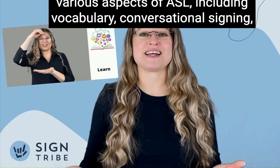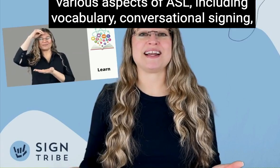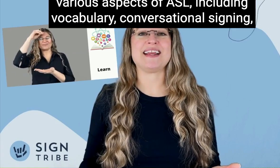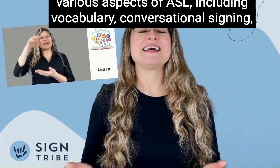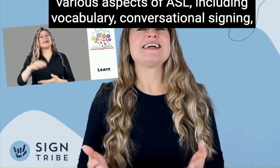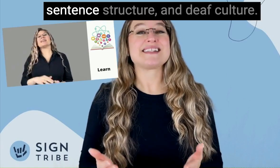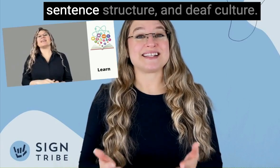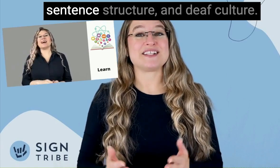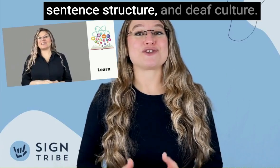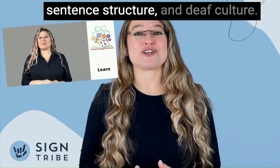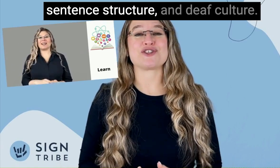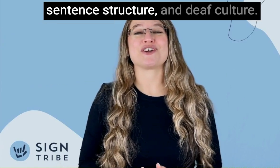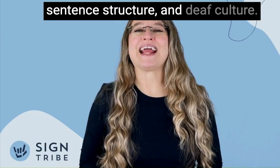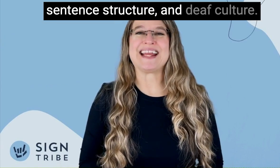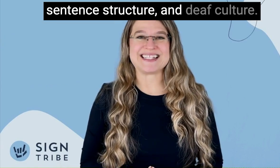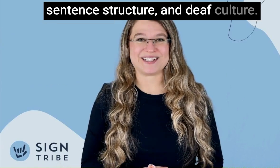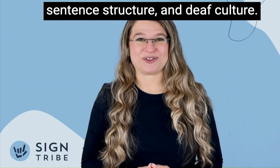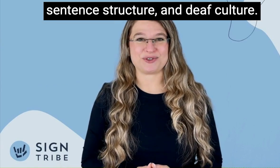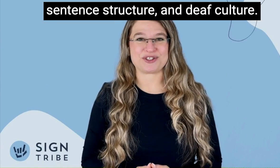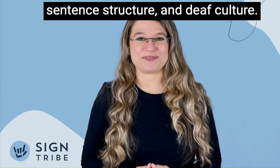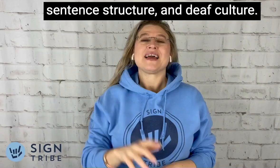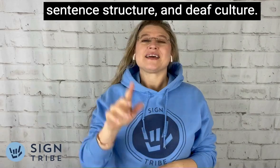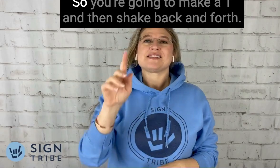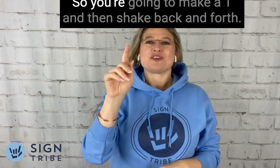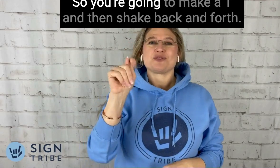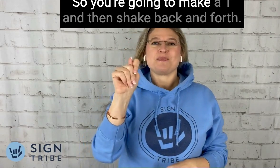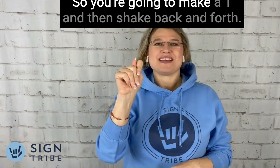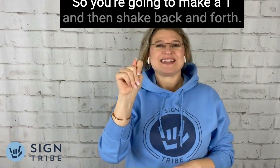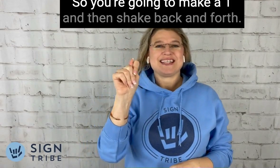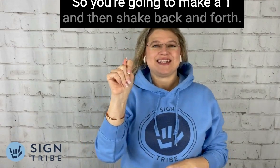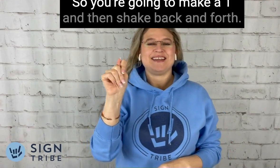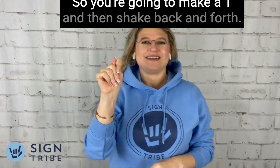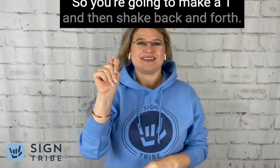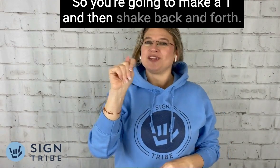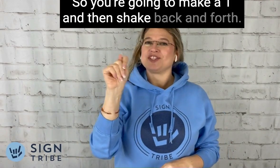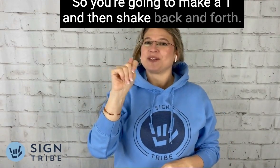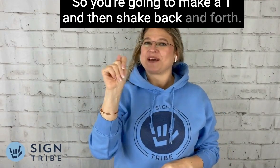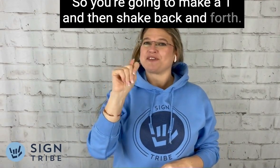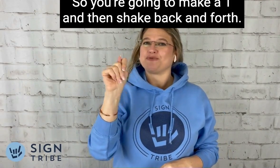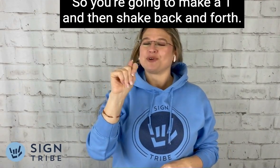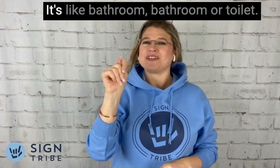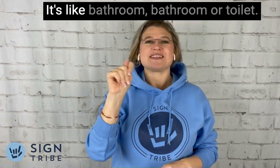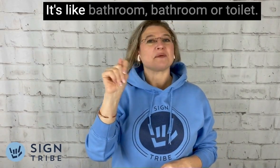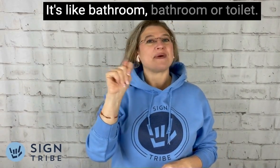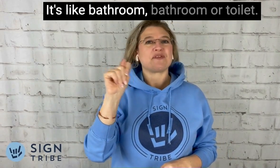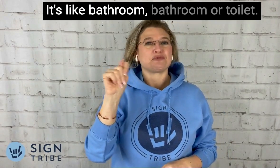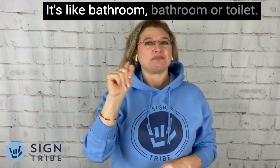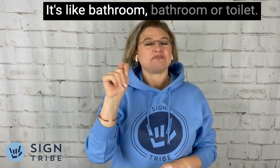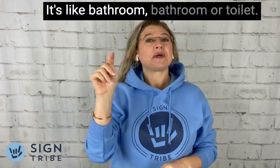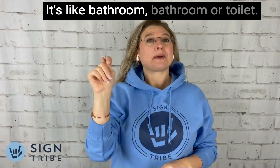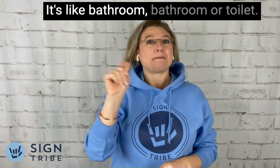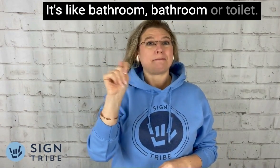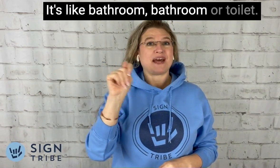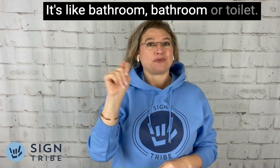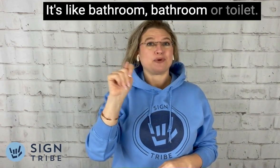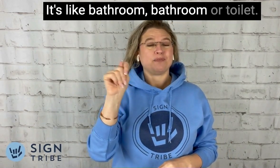signing, sentence structure, and deaf culture. So you're going to make a T and then shake back and forth. It's like bathroom, bathroom,